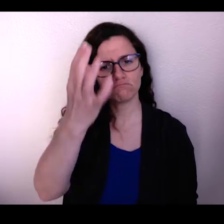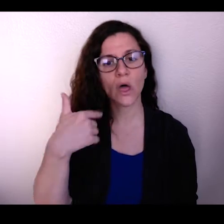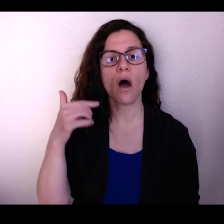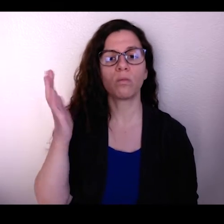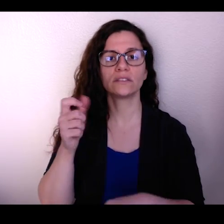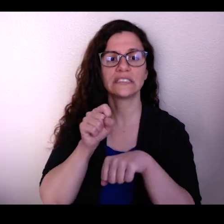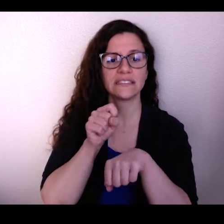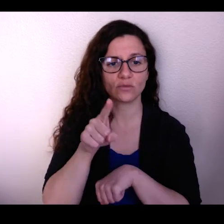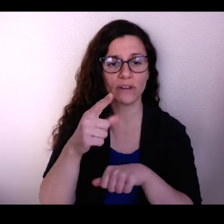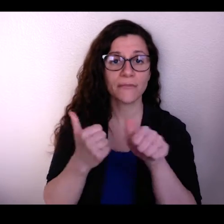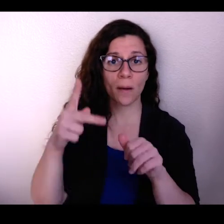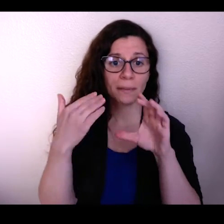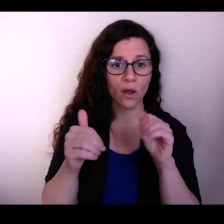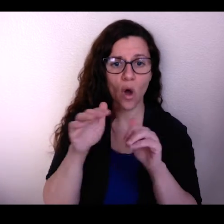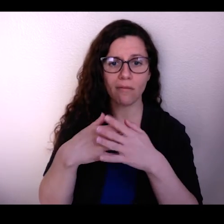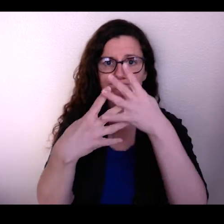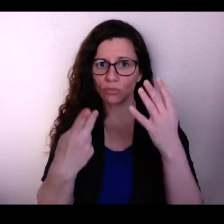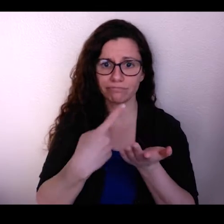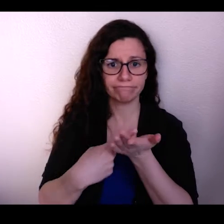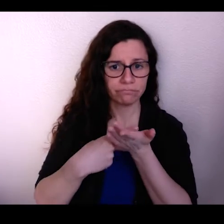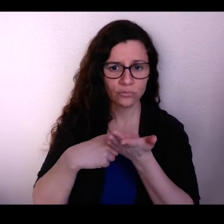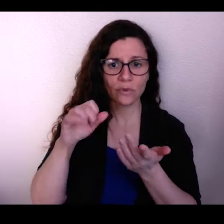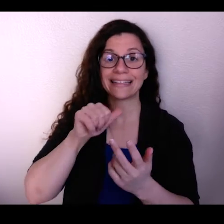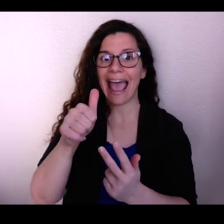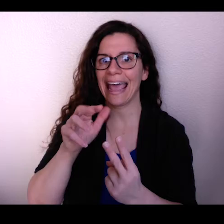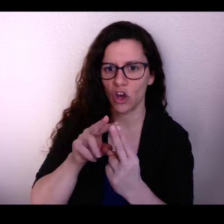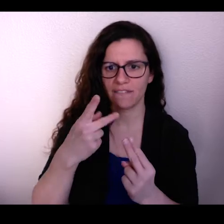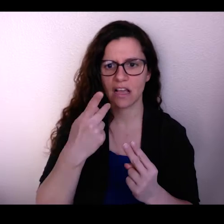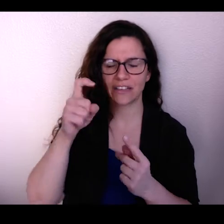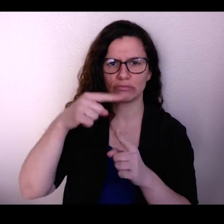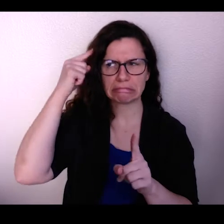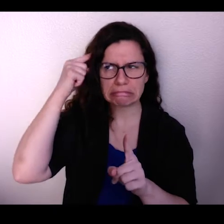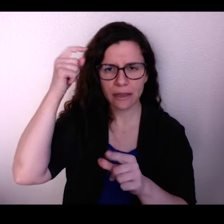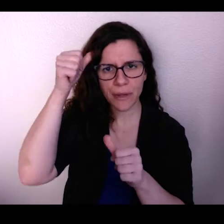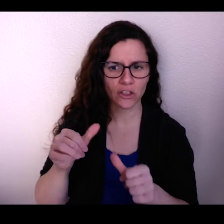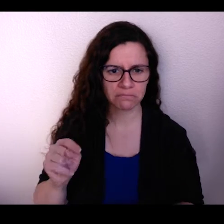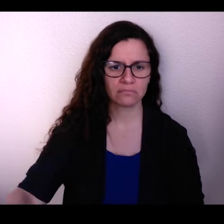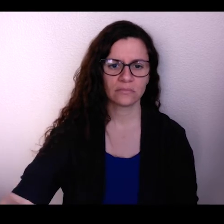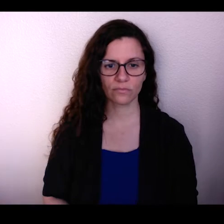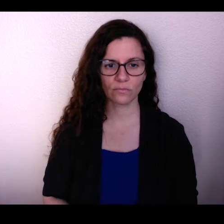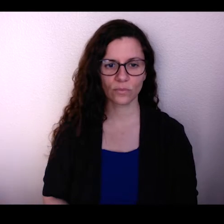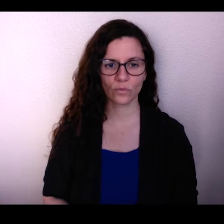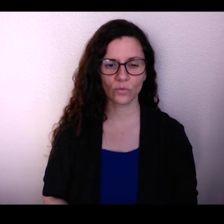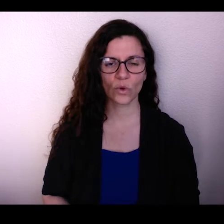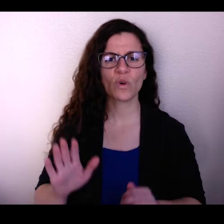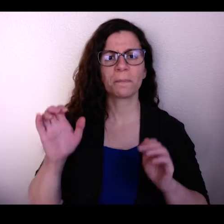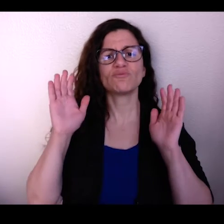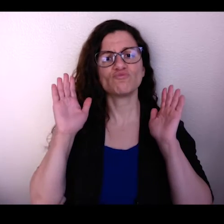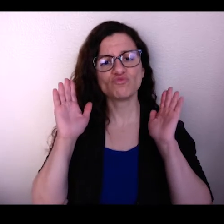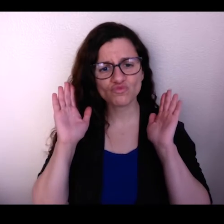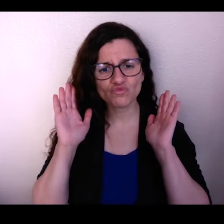Look, I'm going to send you a follow-up email with all the stuff we talked about, so that neither one of us has to rely on my